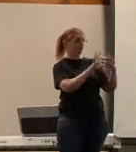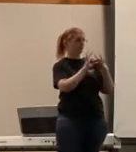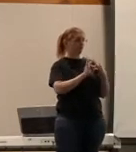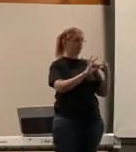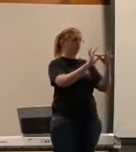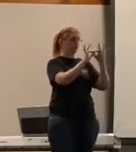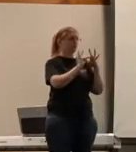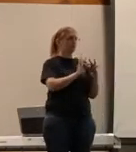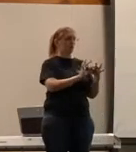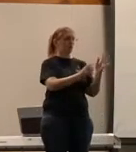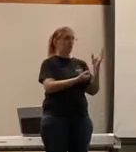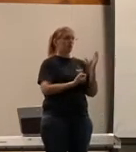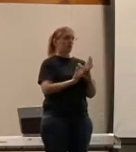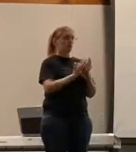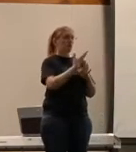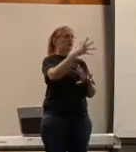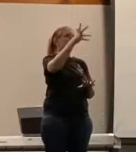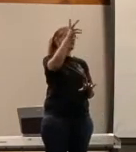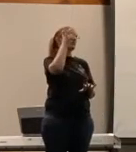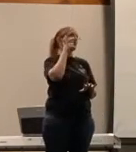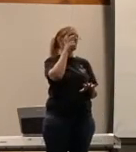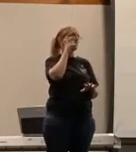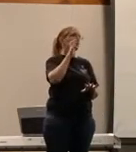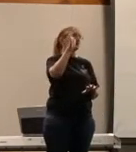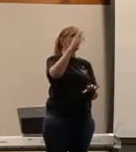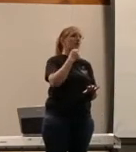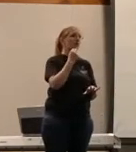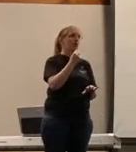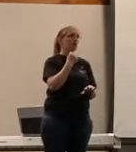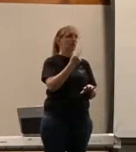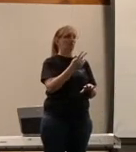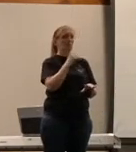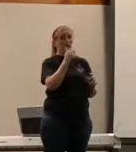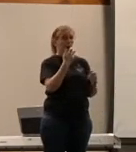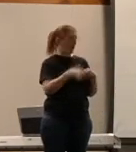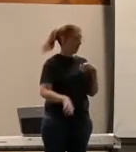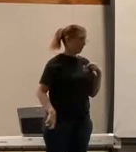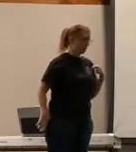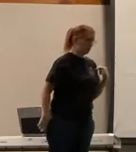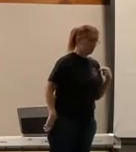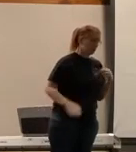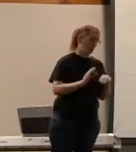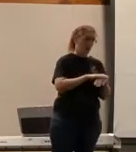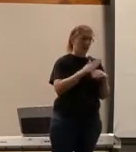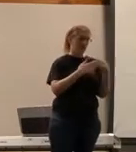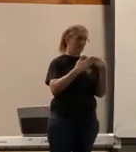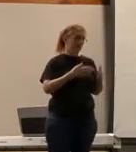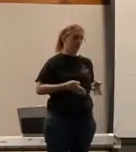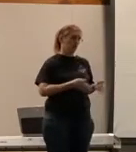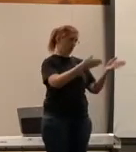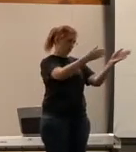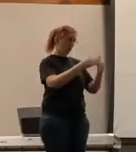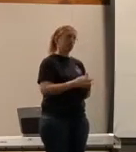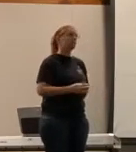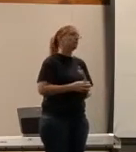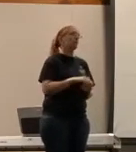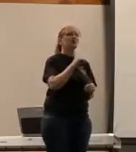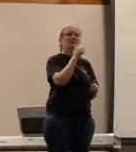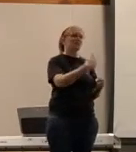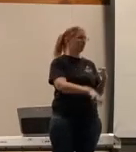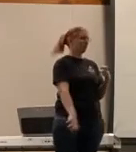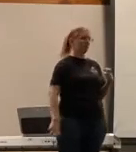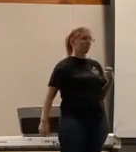Jesus. You're hearing his voice, or hearing his voice is not hard on Easy Street. It's not hard at